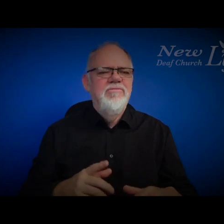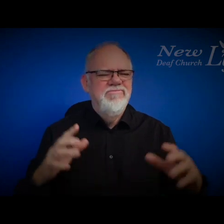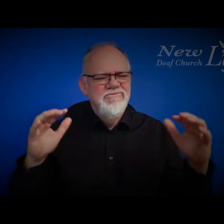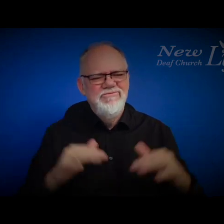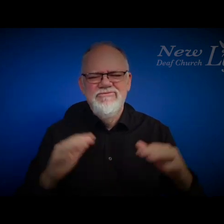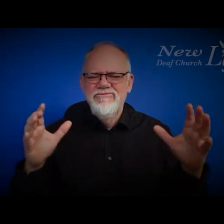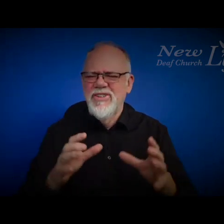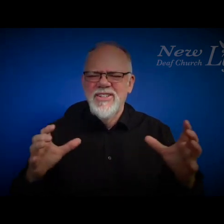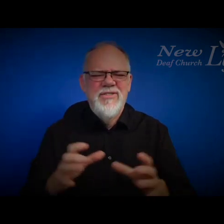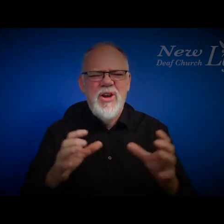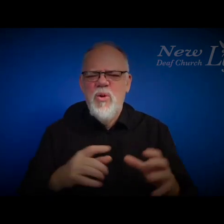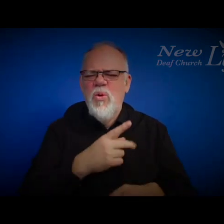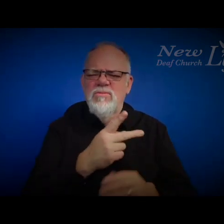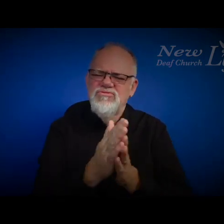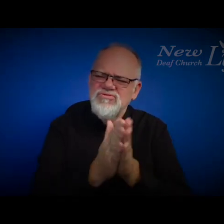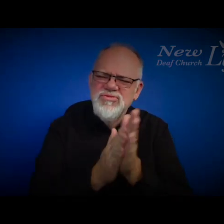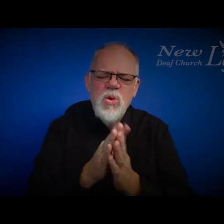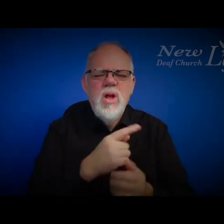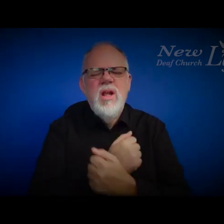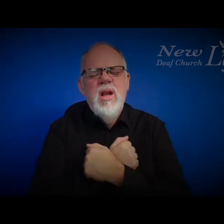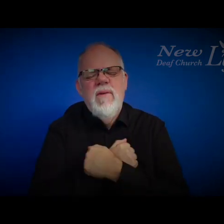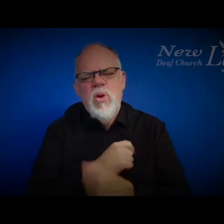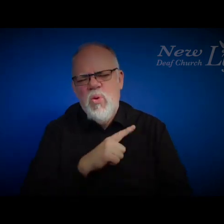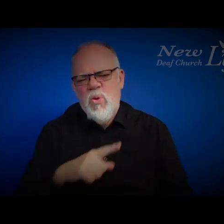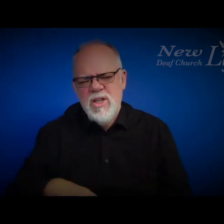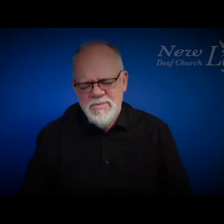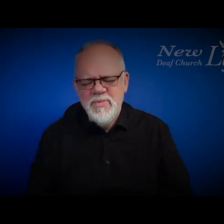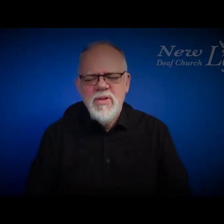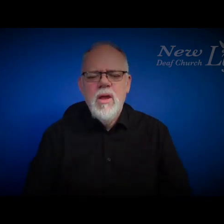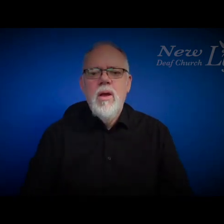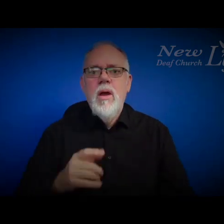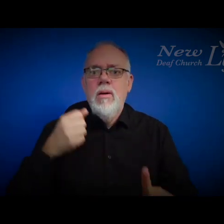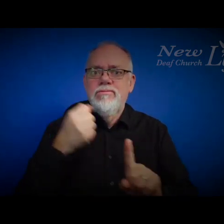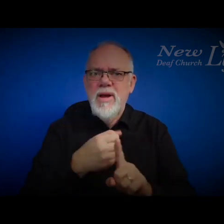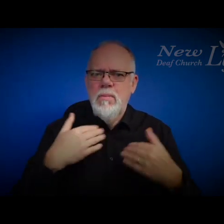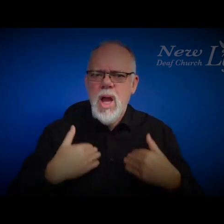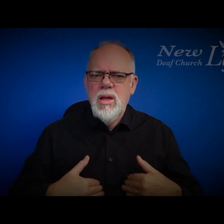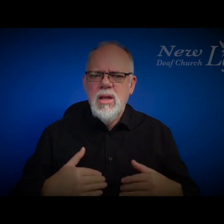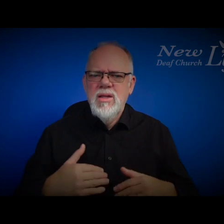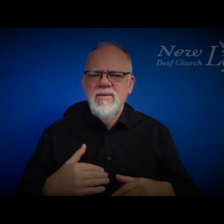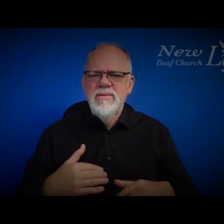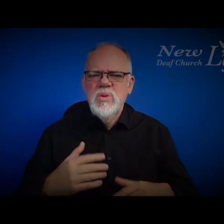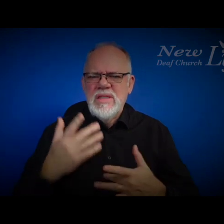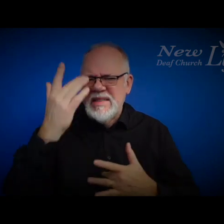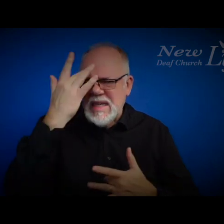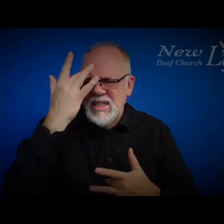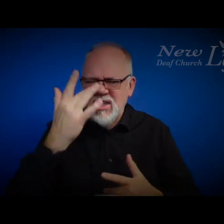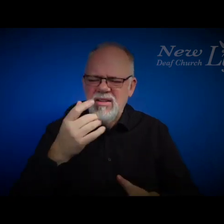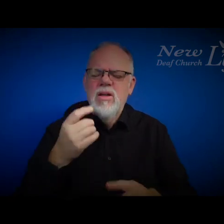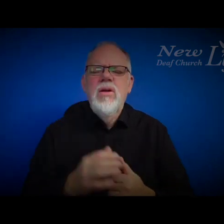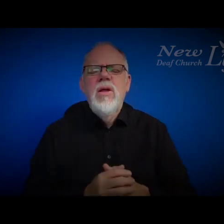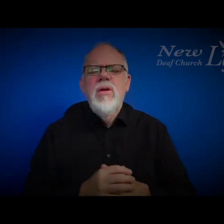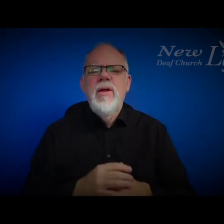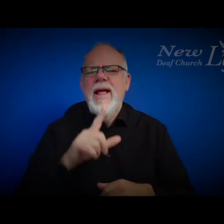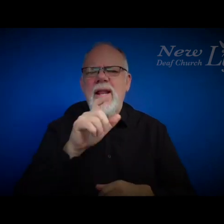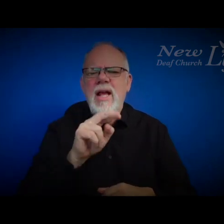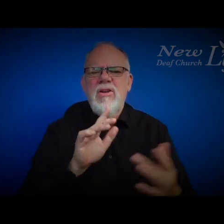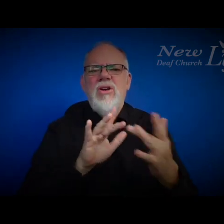to come. They were involved. They were all eager to be involved and loved the Lord. Then his body was hit with sickness.